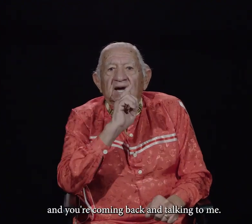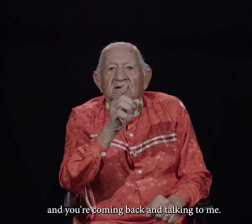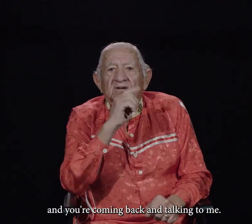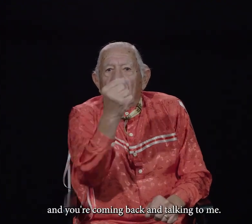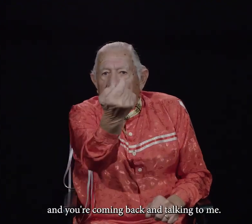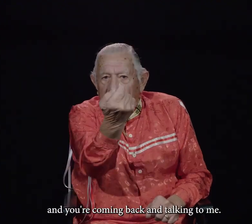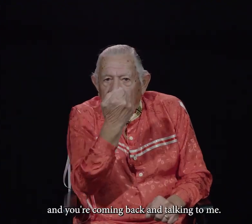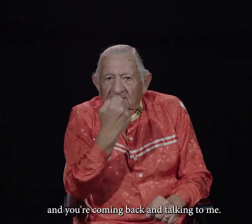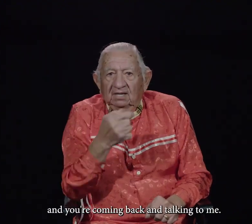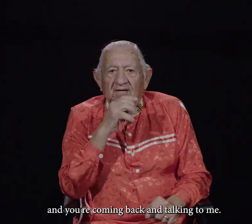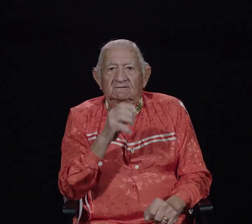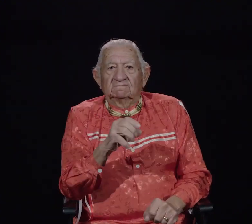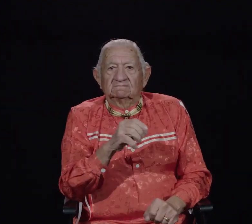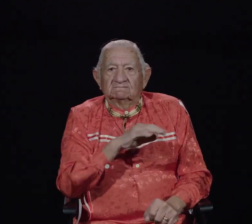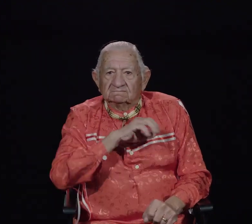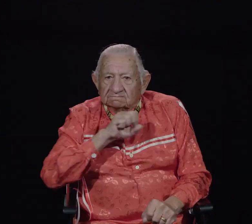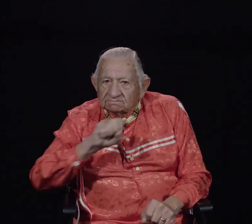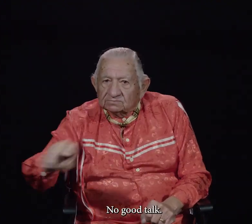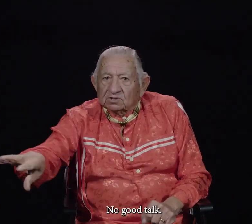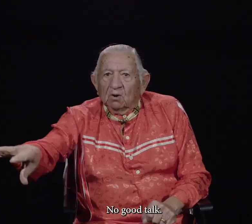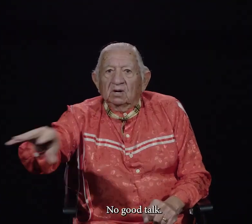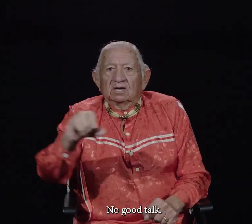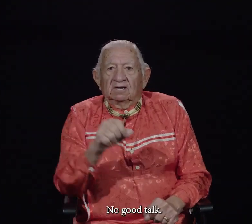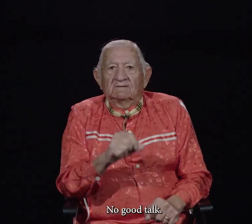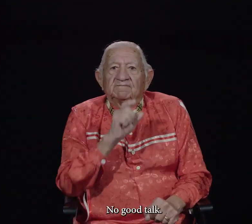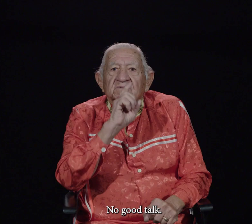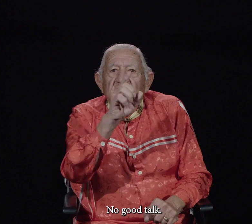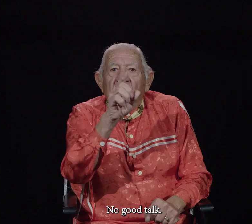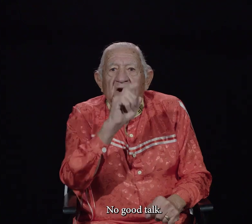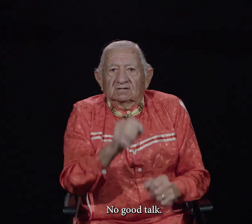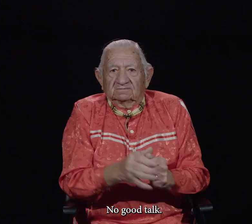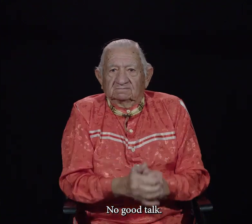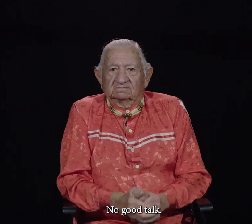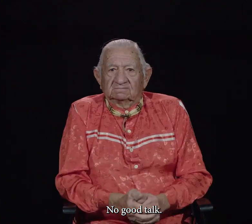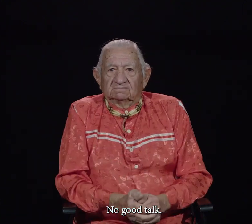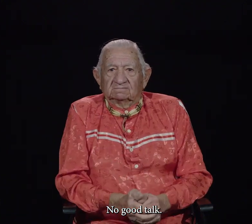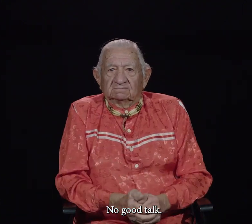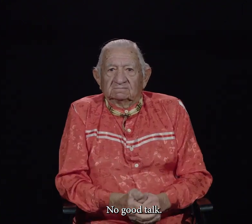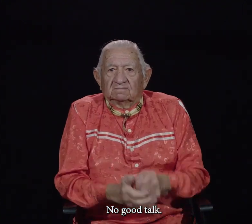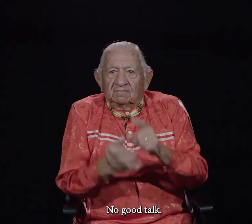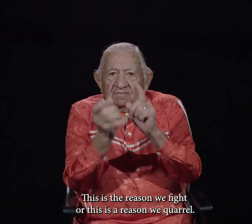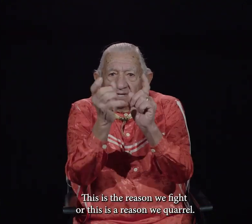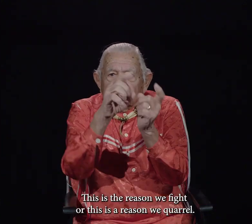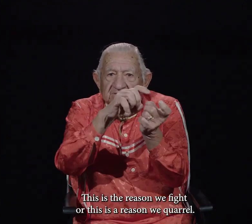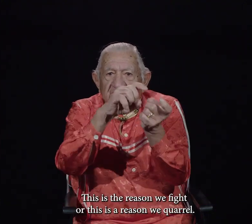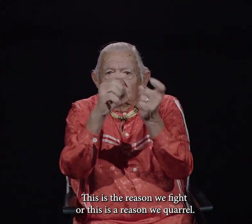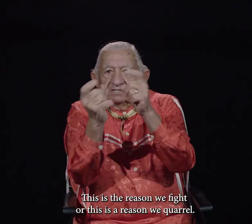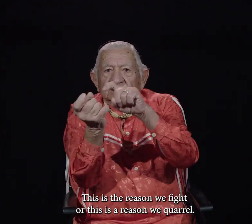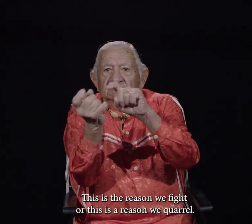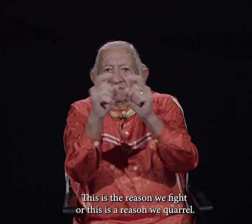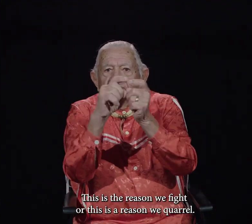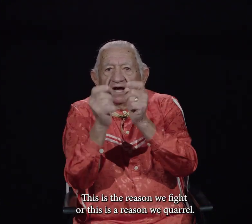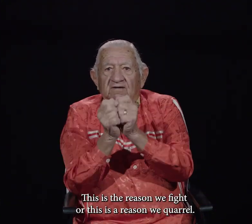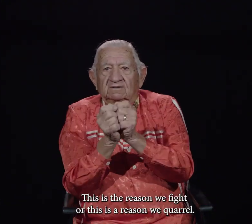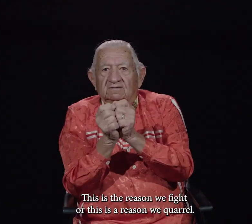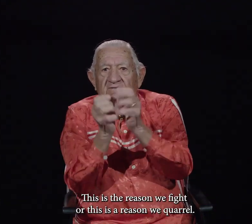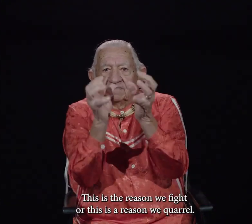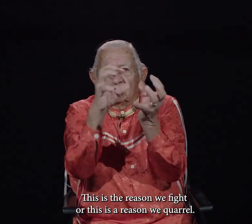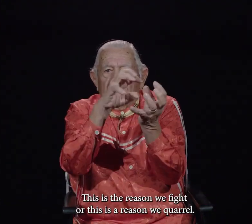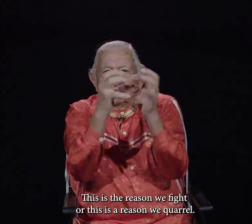and talking to me no good talk. This is the reason we fight, or this